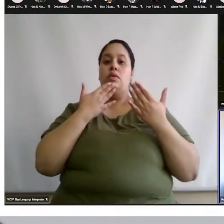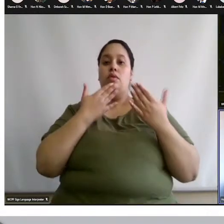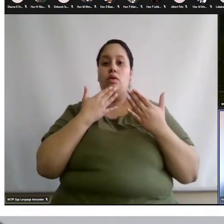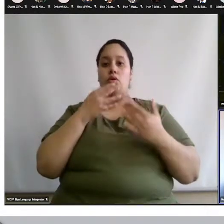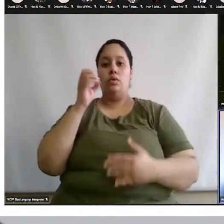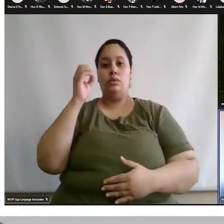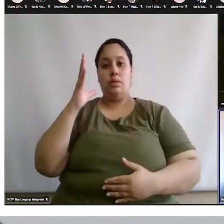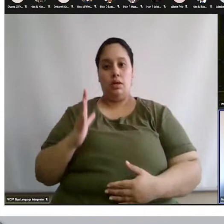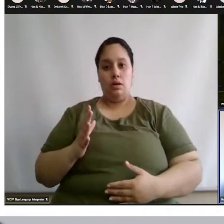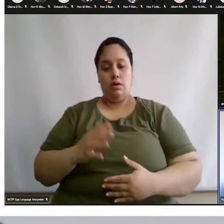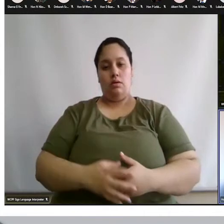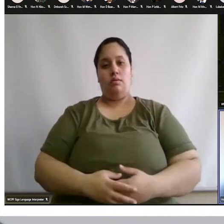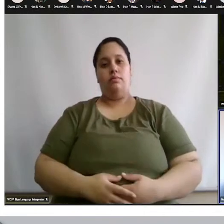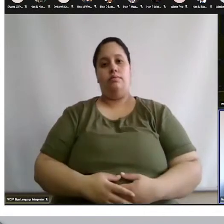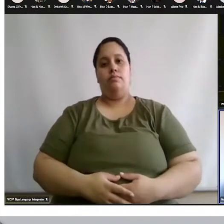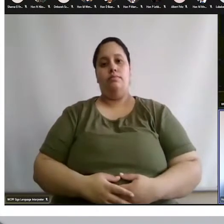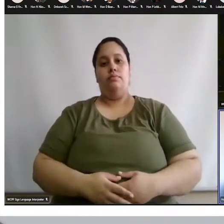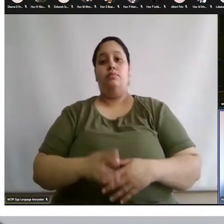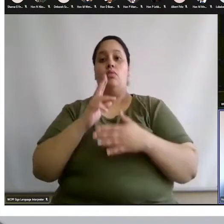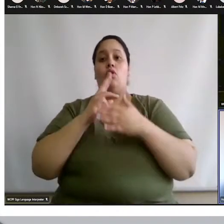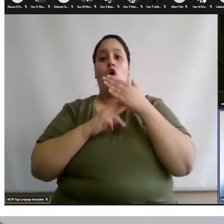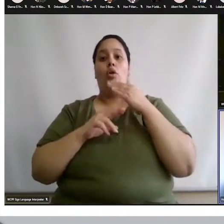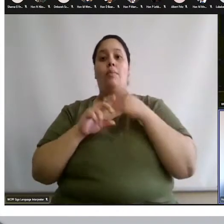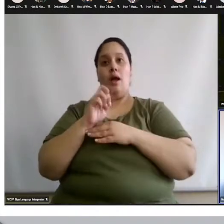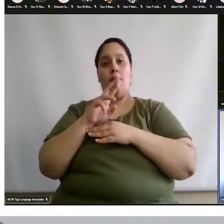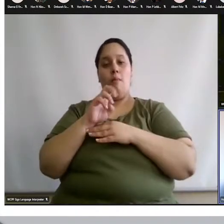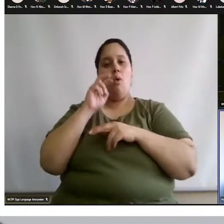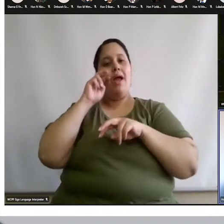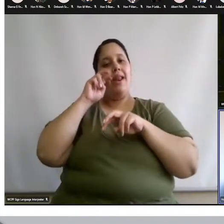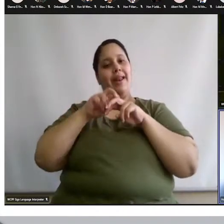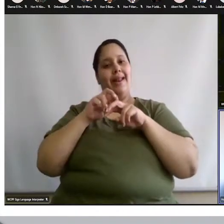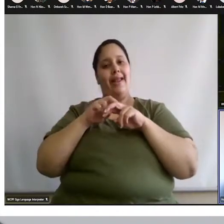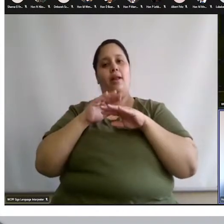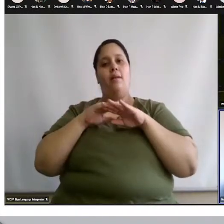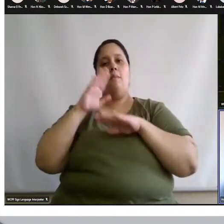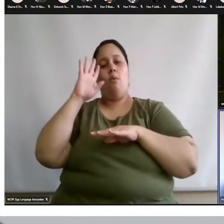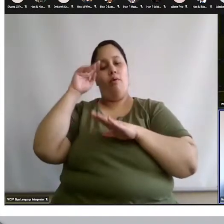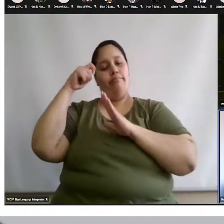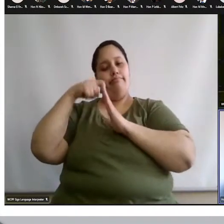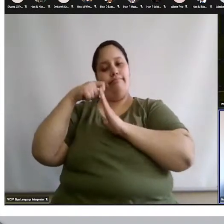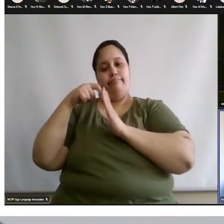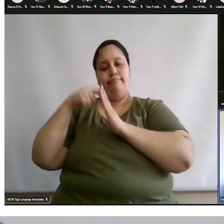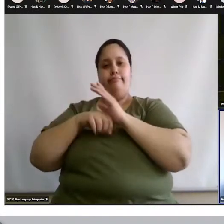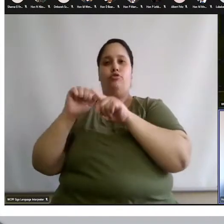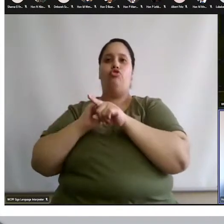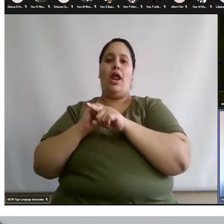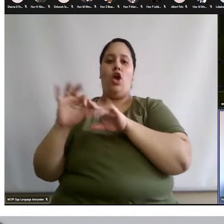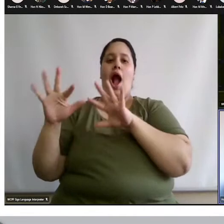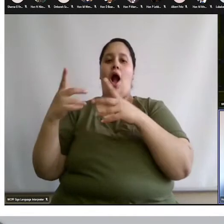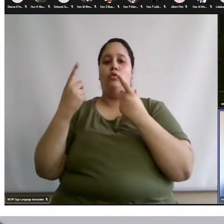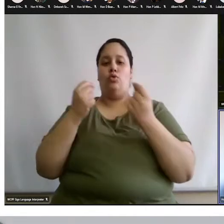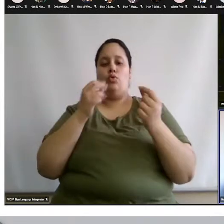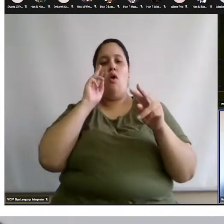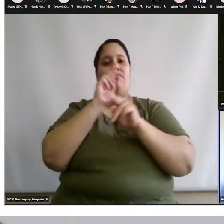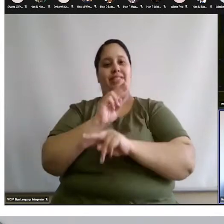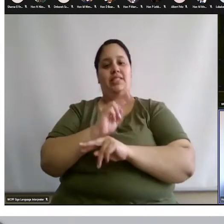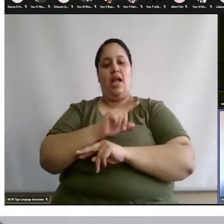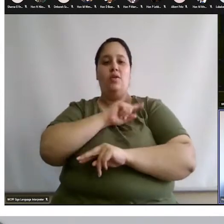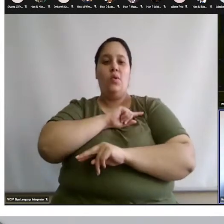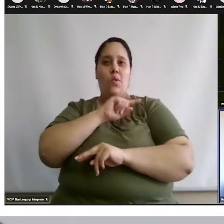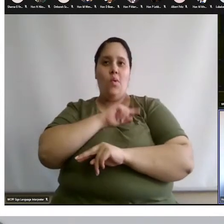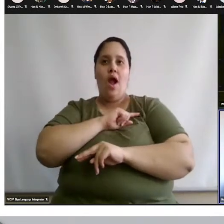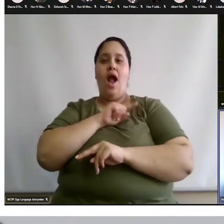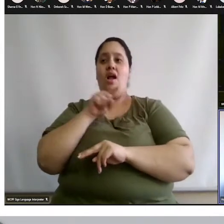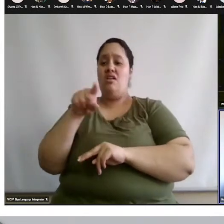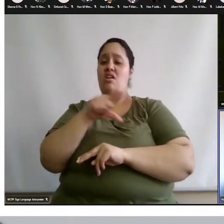Speaker, Honorable Dugmore should receive another crash course on oversight. despite him being one of the longest serving members